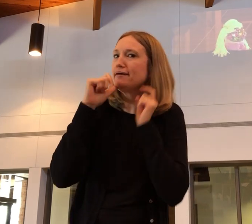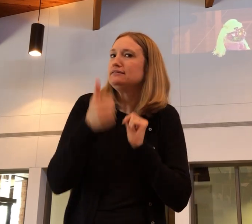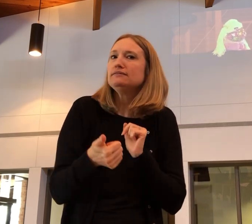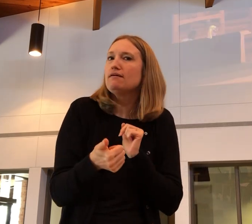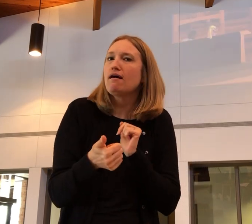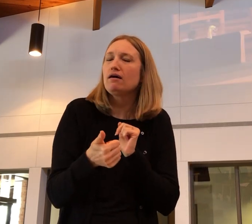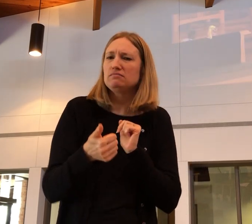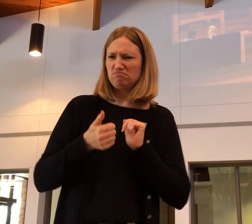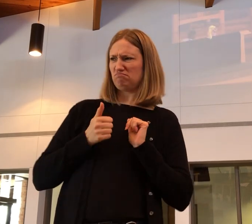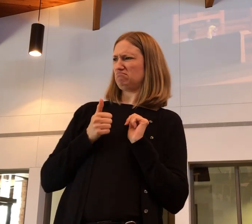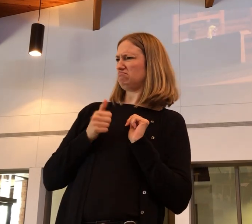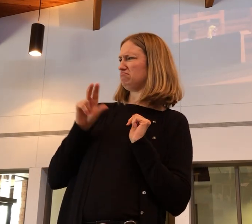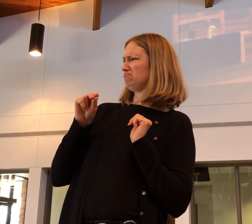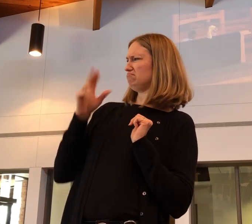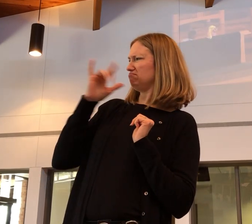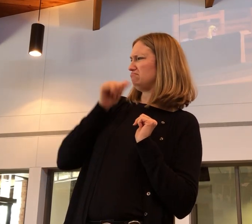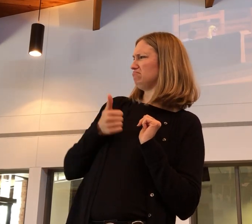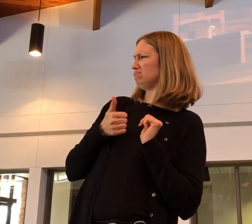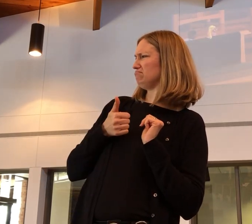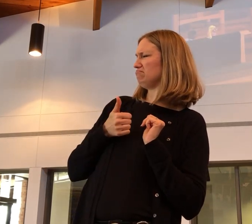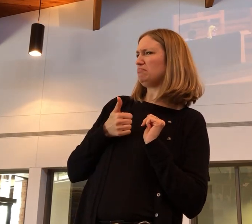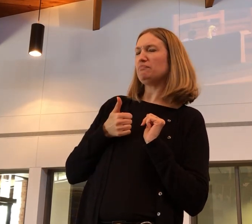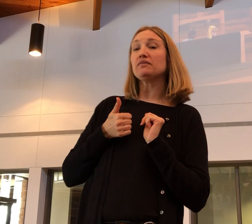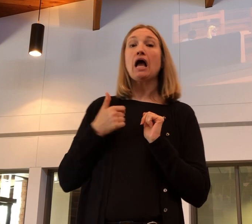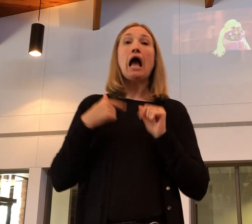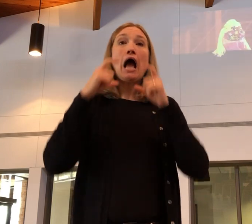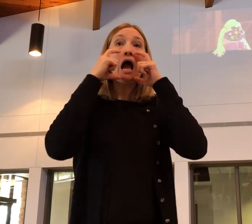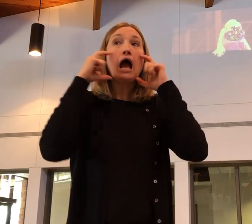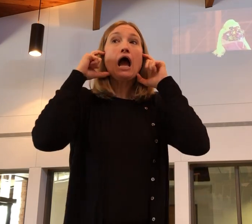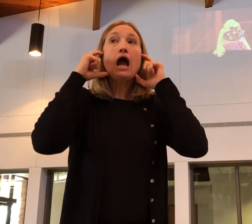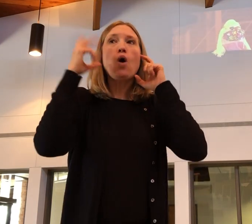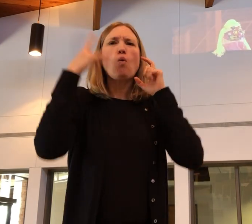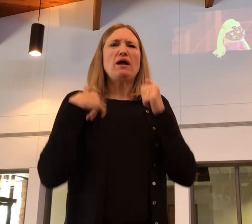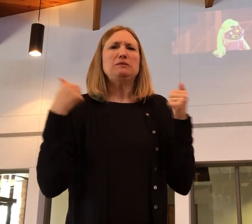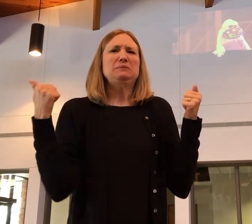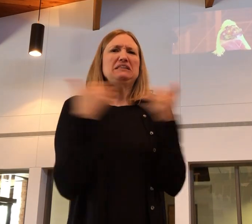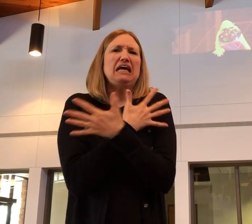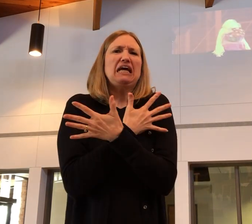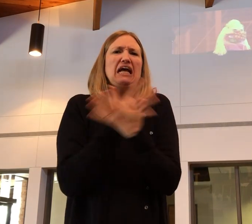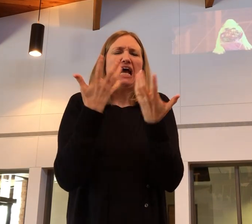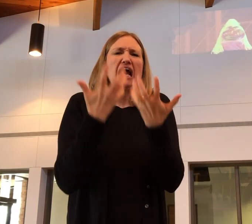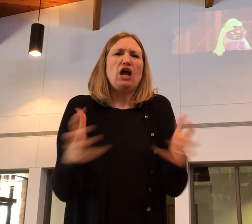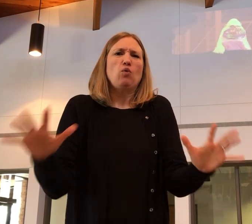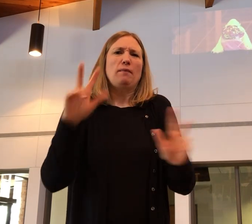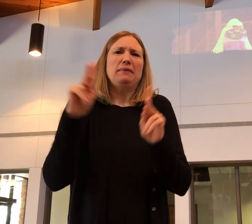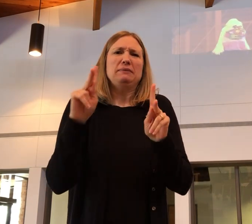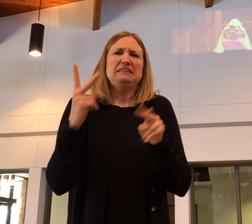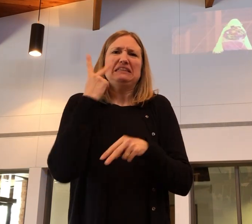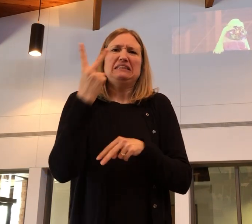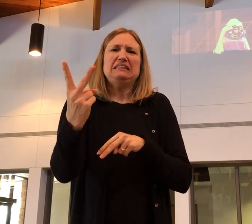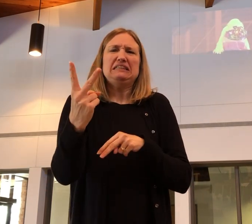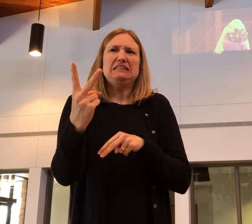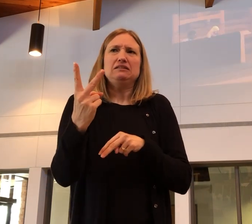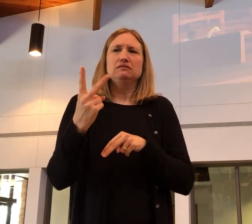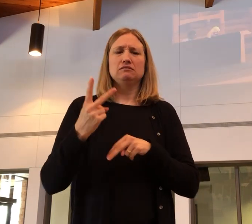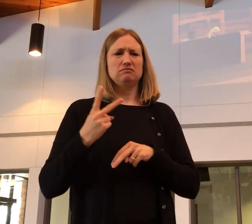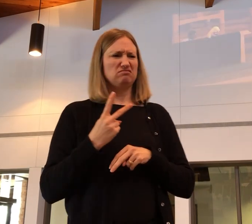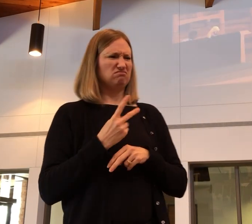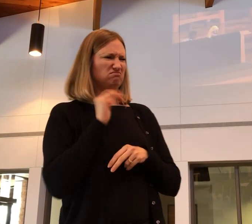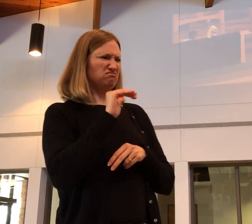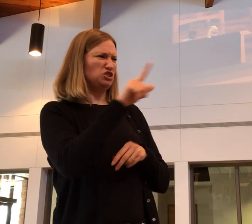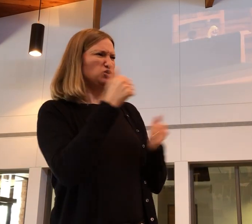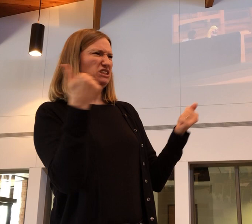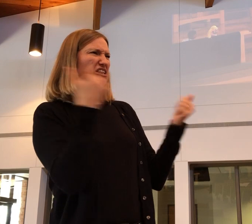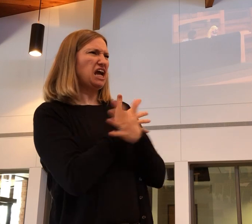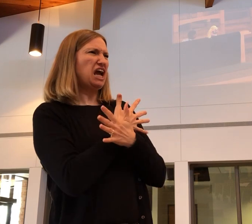Oh, that's not why you're wearing it. Then why are you? I'm wearing it because I'm scared and I don't want anyone to see. You're scared?